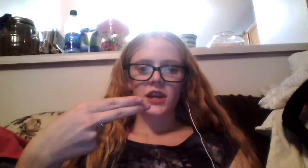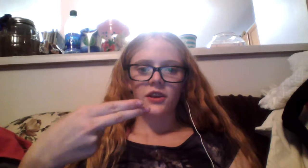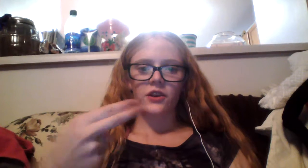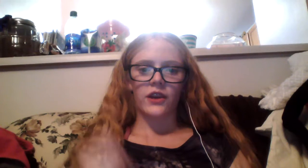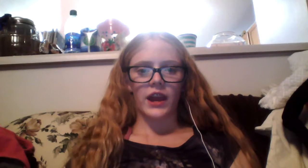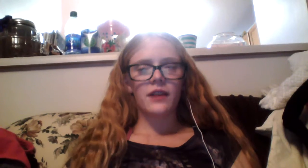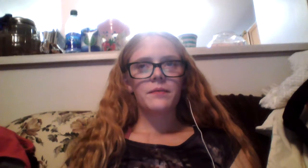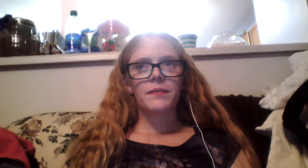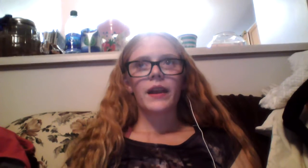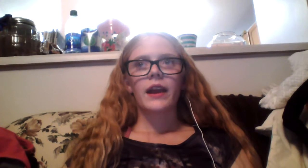sixth grade.